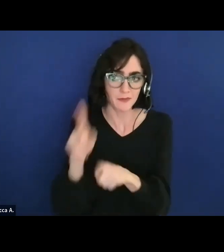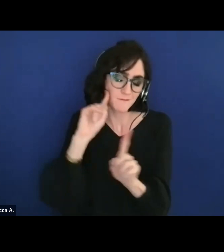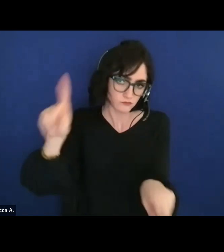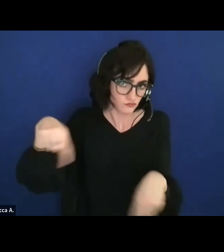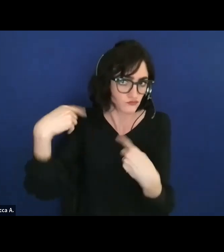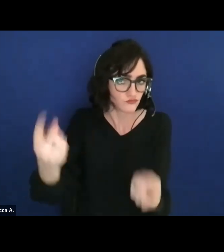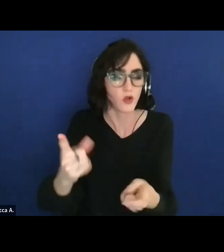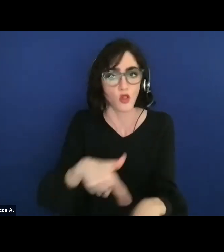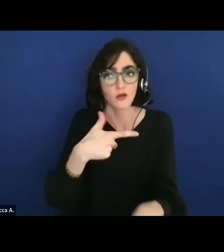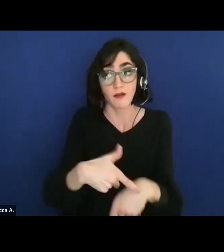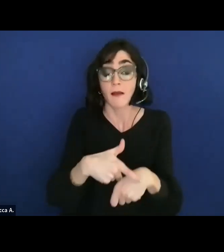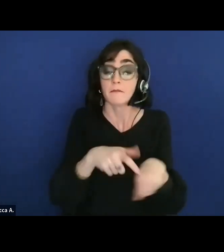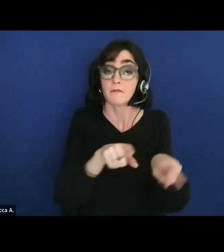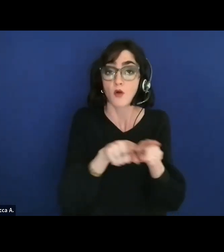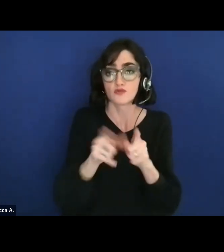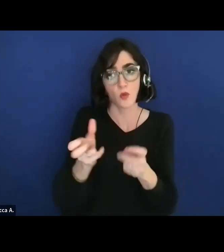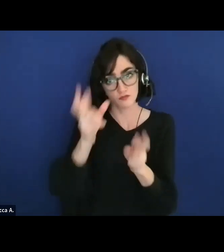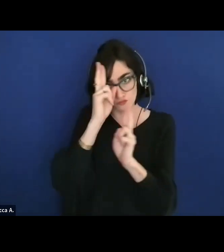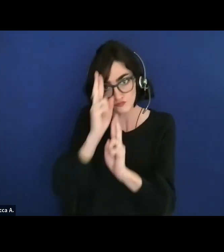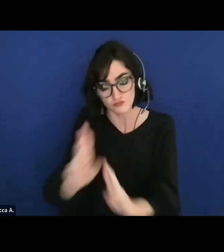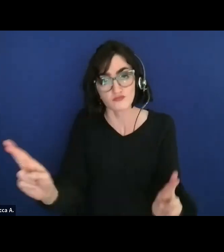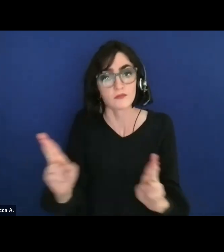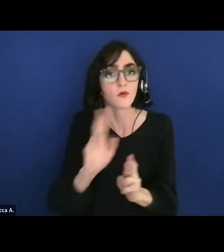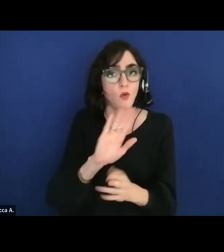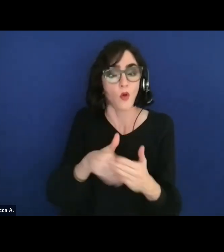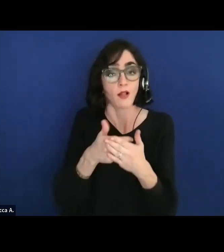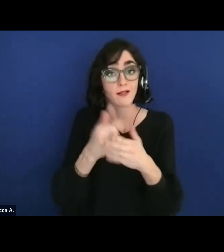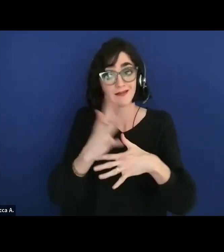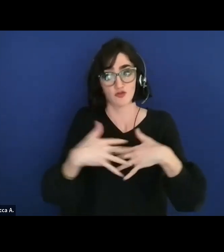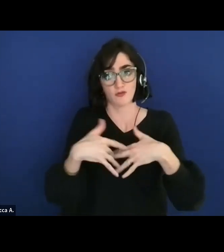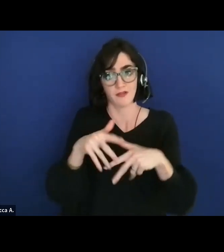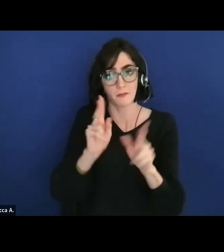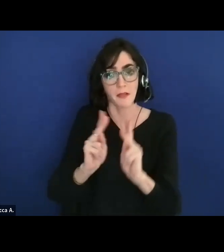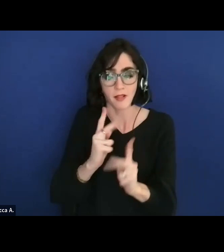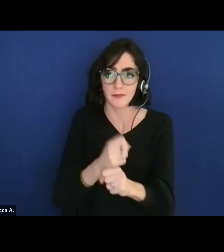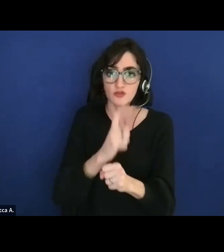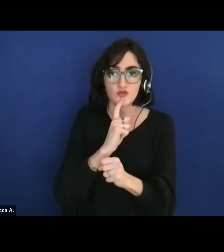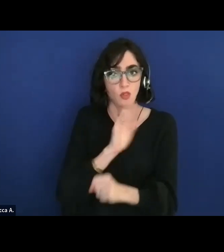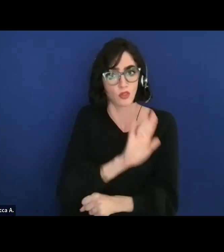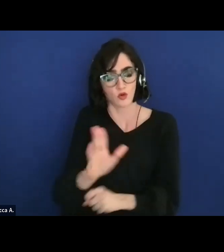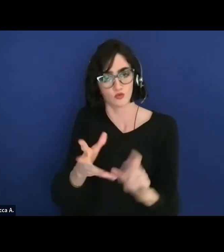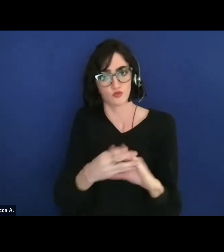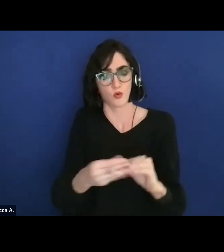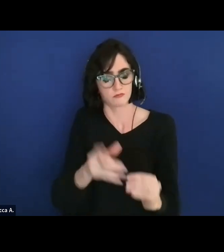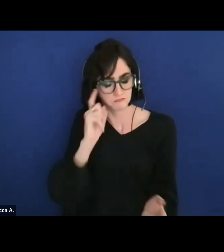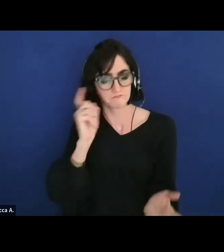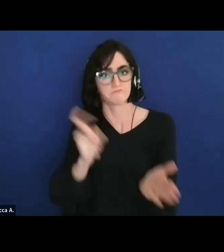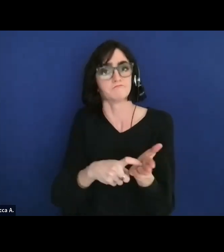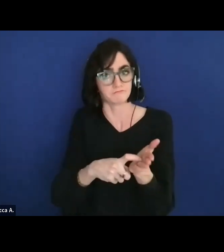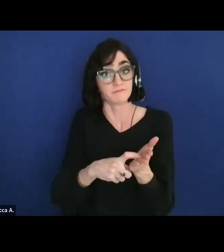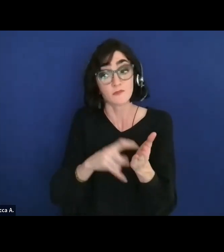respect and honor Indigenous people and resist erasure of their stories. So that is my personal land acknowledgement